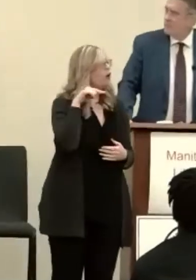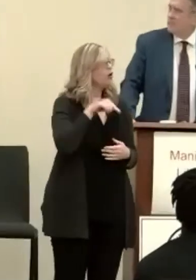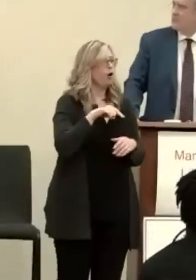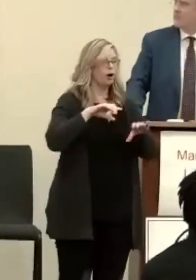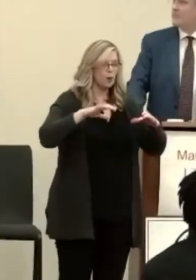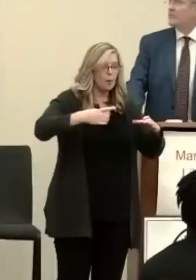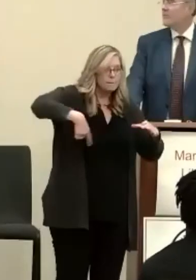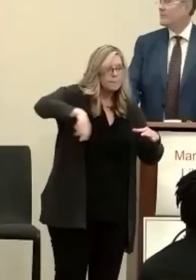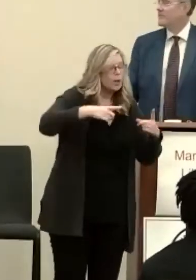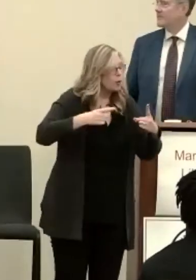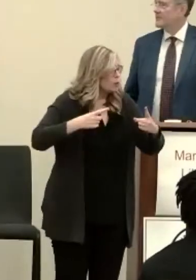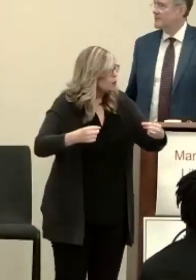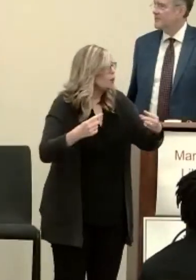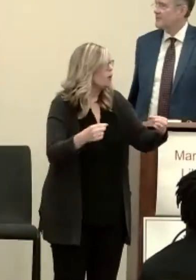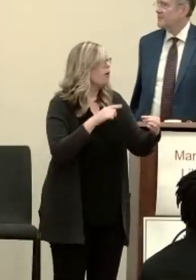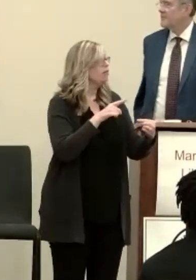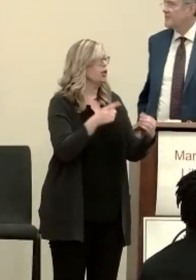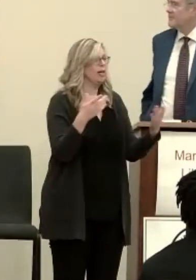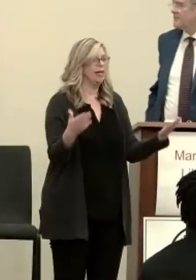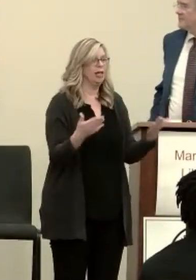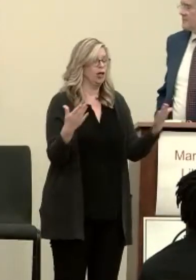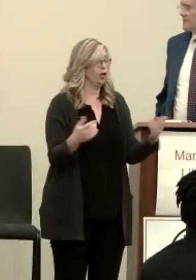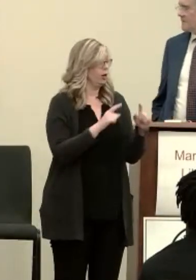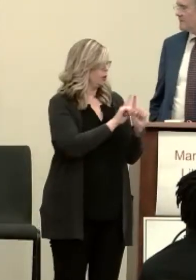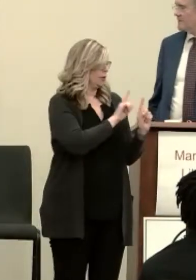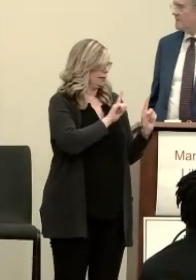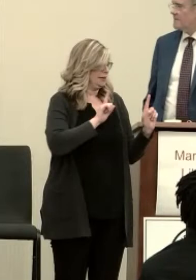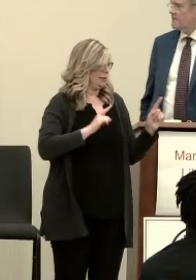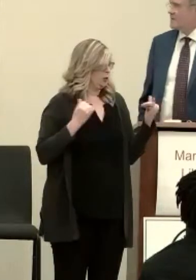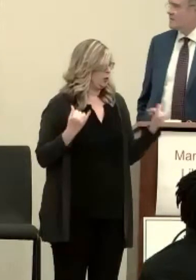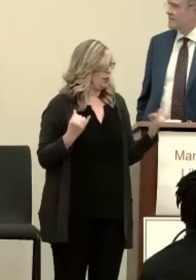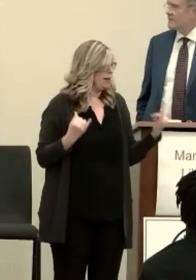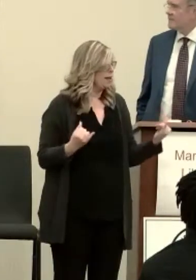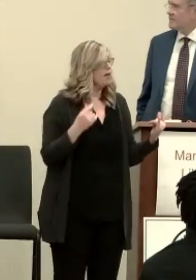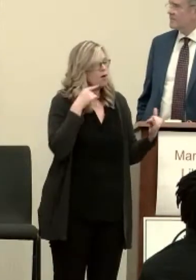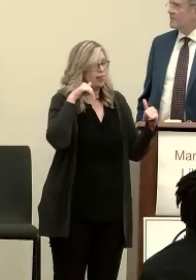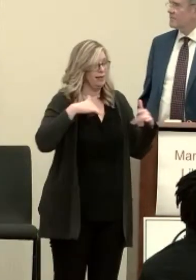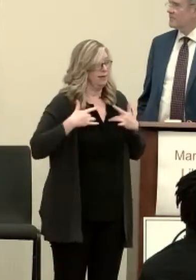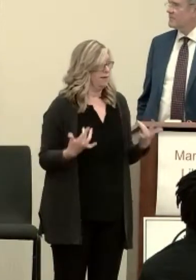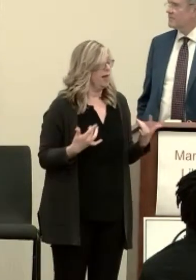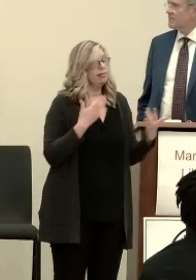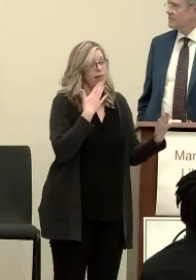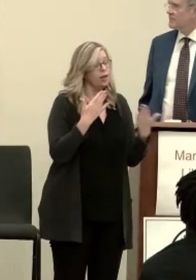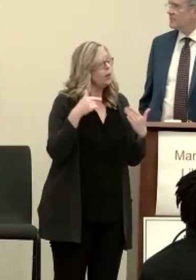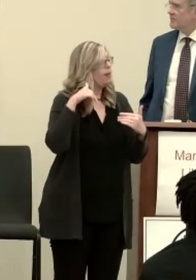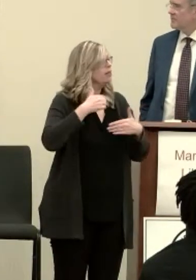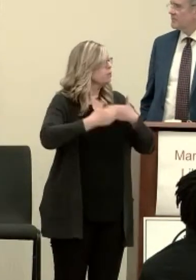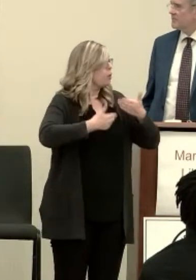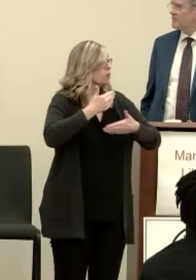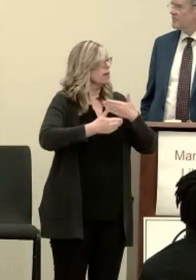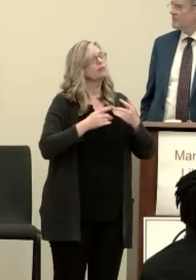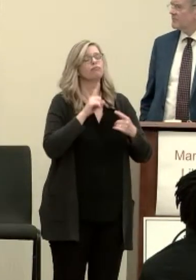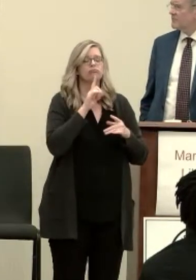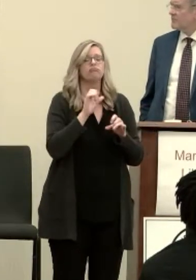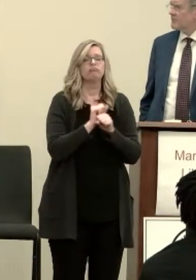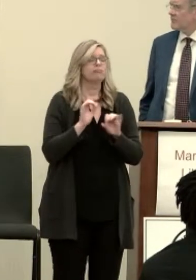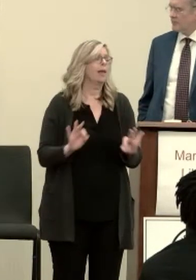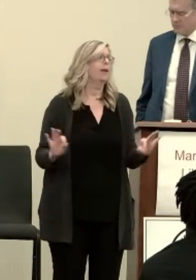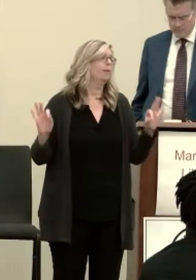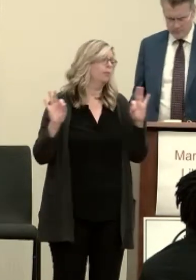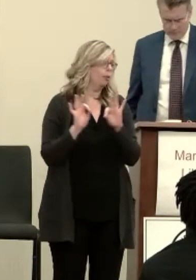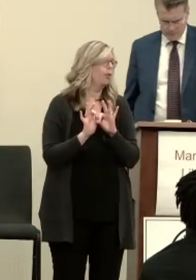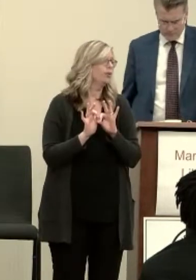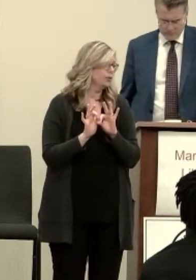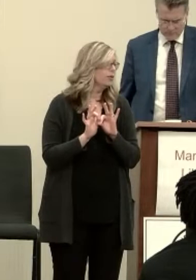you and us up here on this stage together to listen and dialogue with each other. We think this process is very important